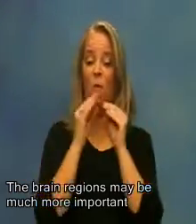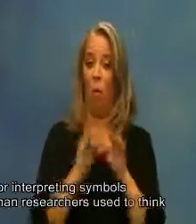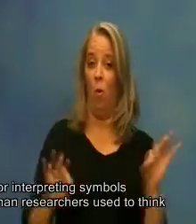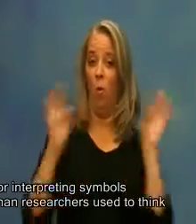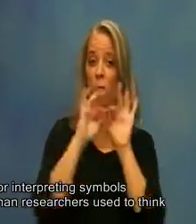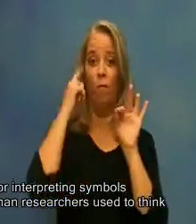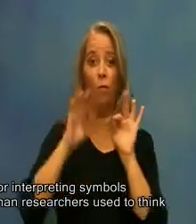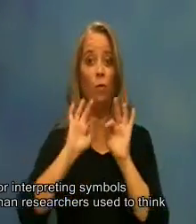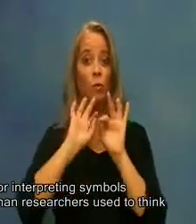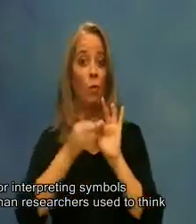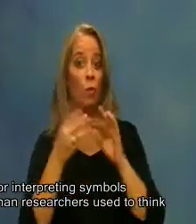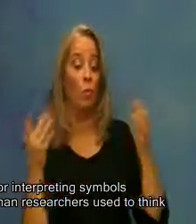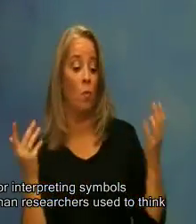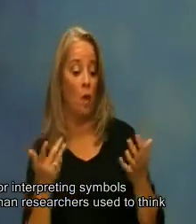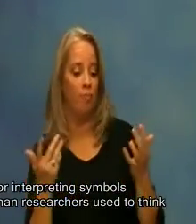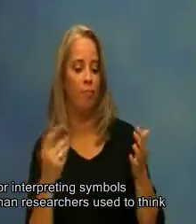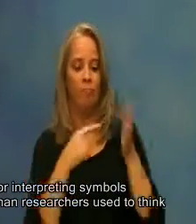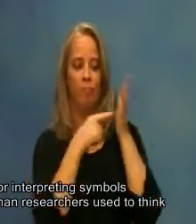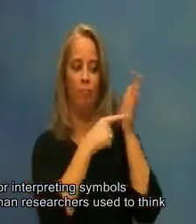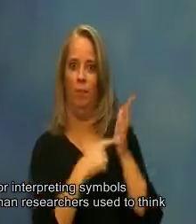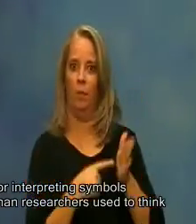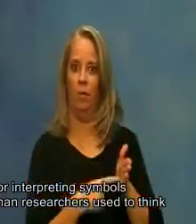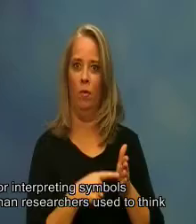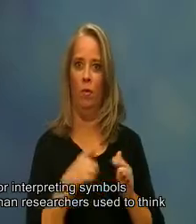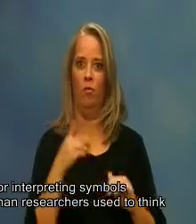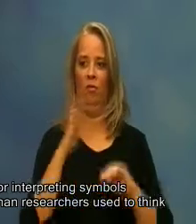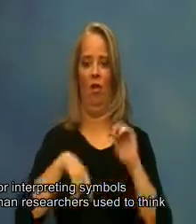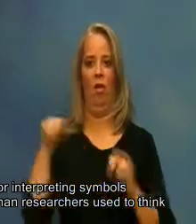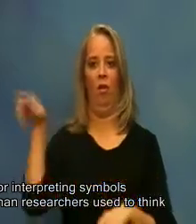for interpreting symbols than researchers used to think